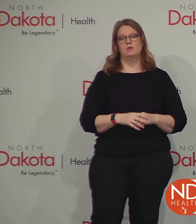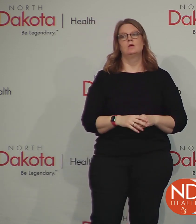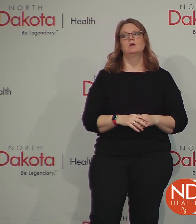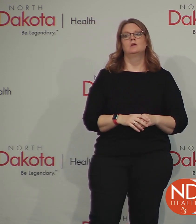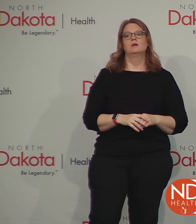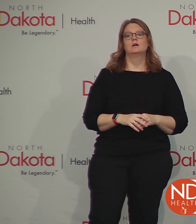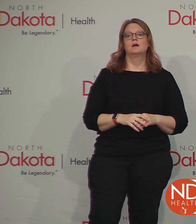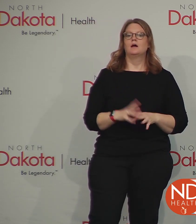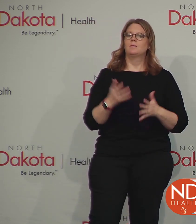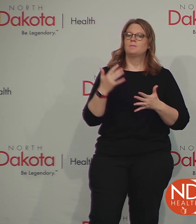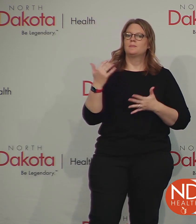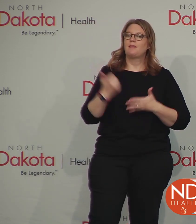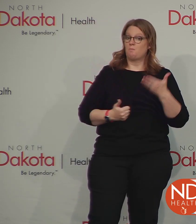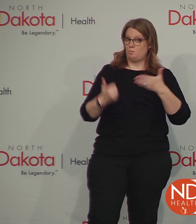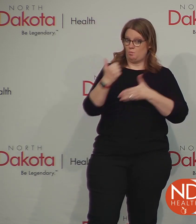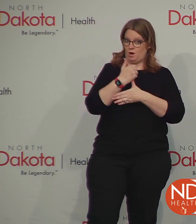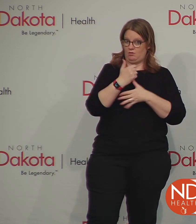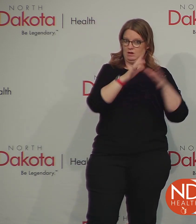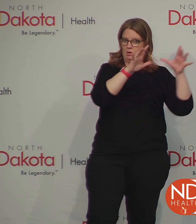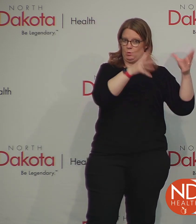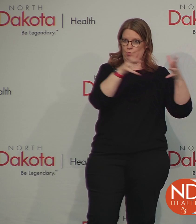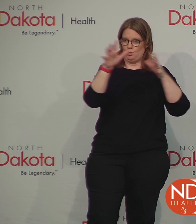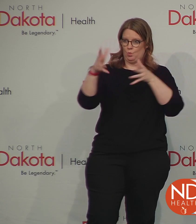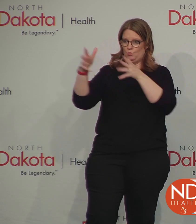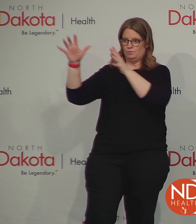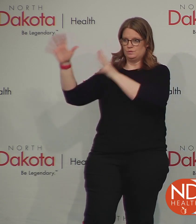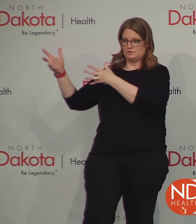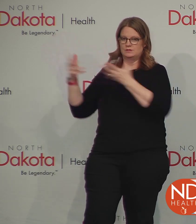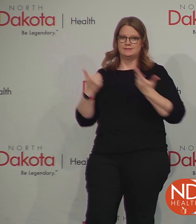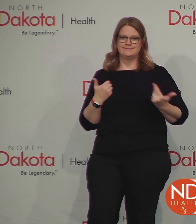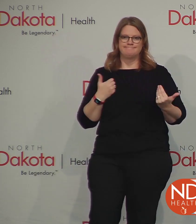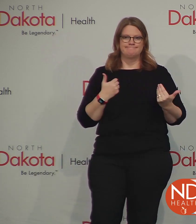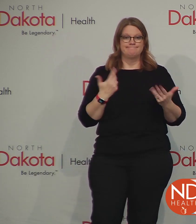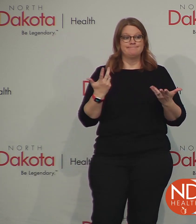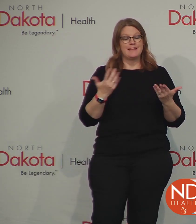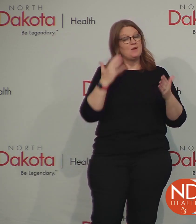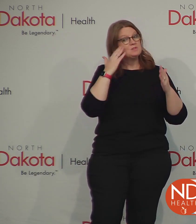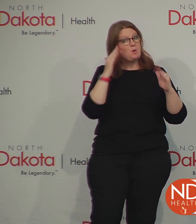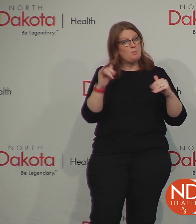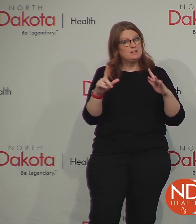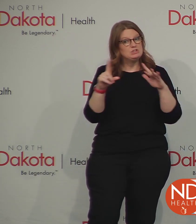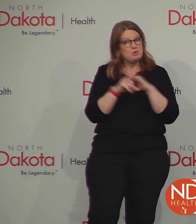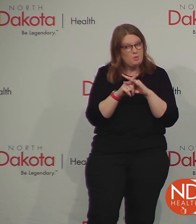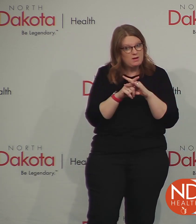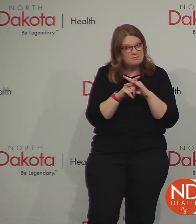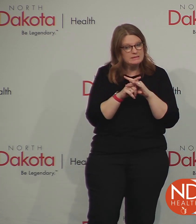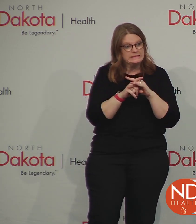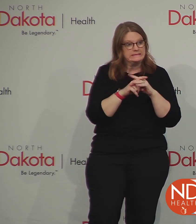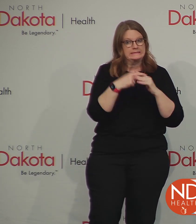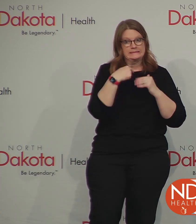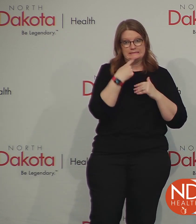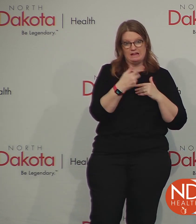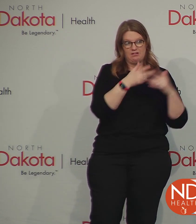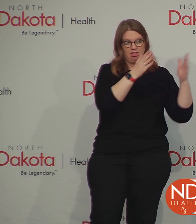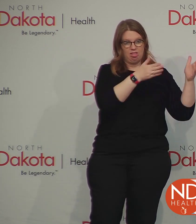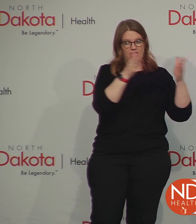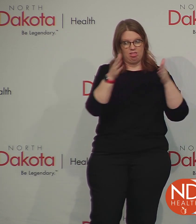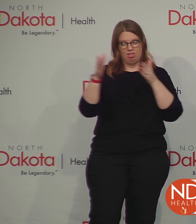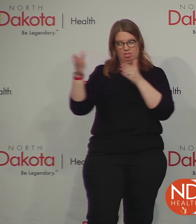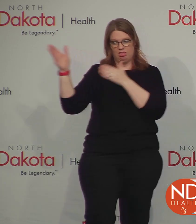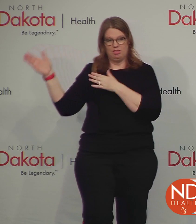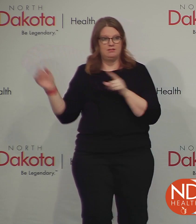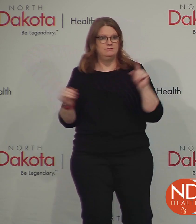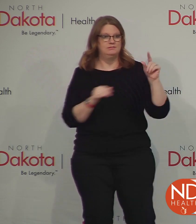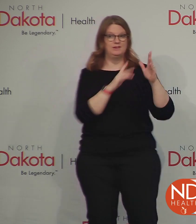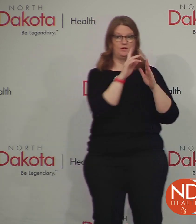of priority groups for vaccination, I was hoping I could come today and tell you subsequent priority groups beyond Phase